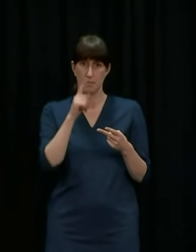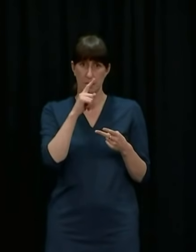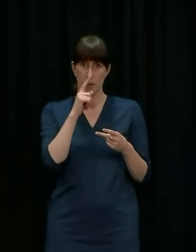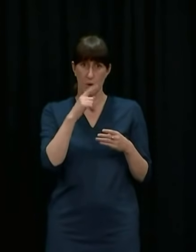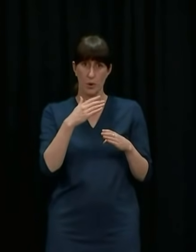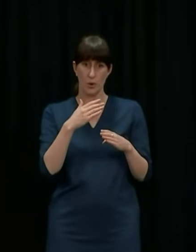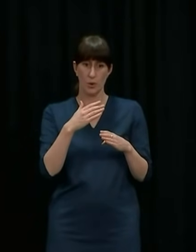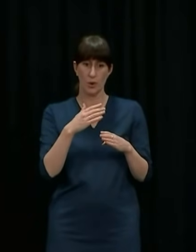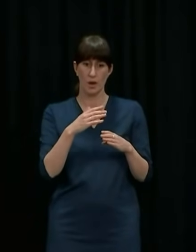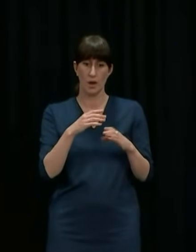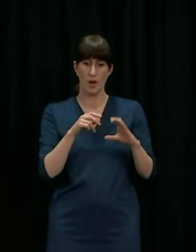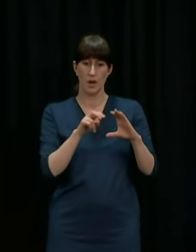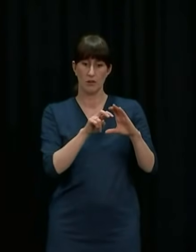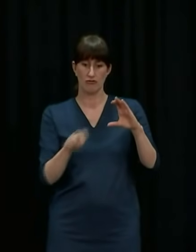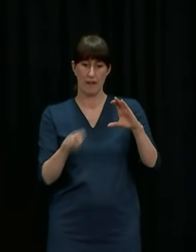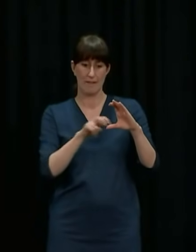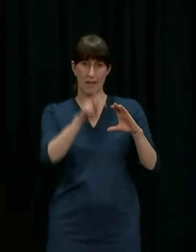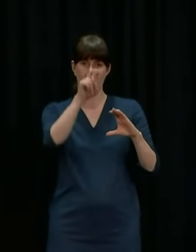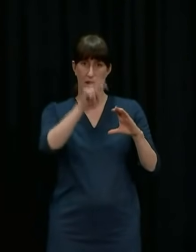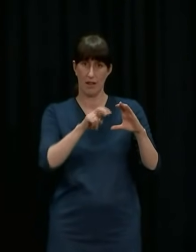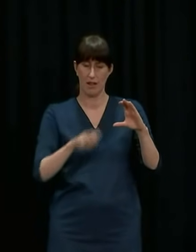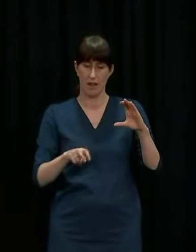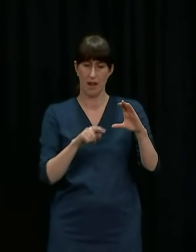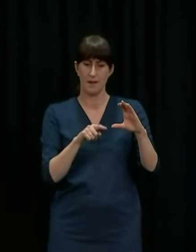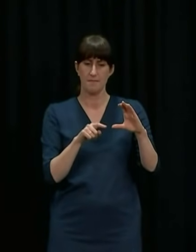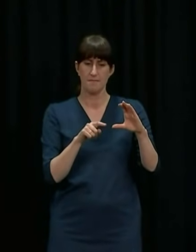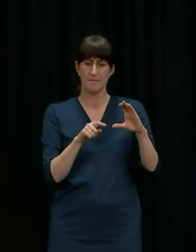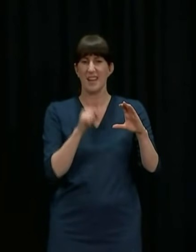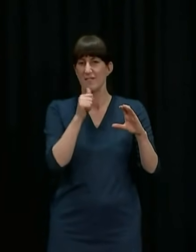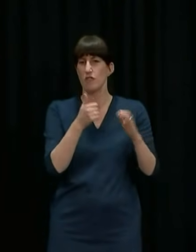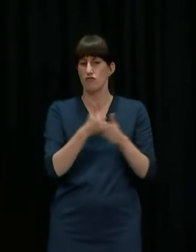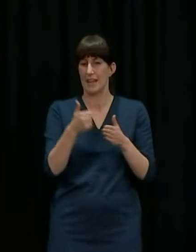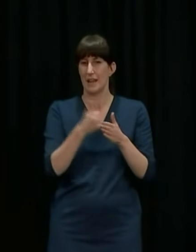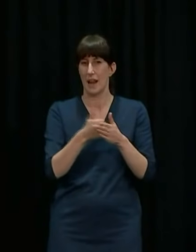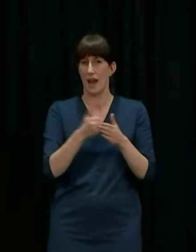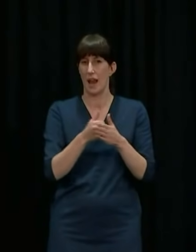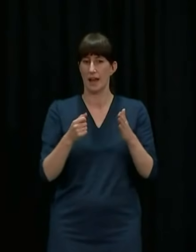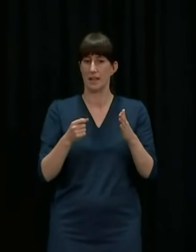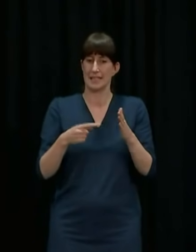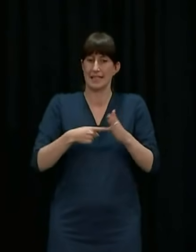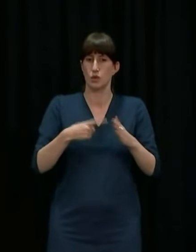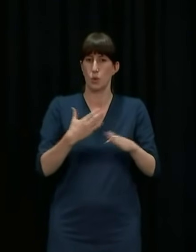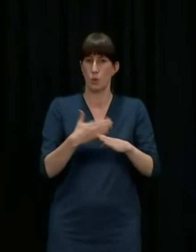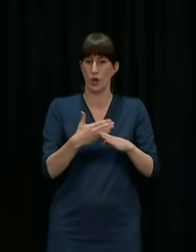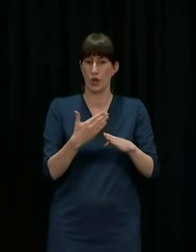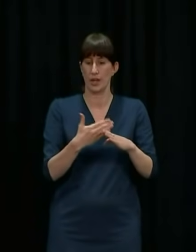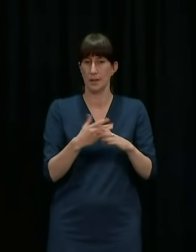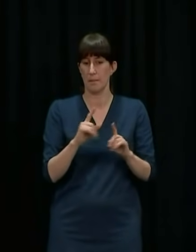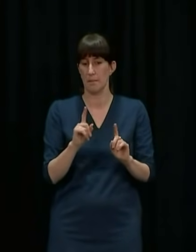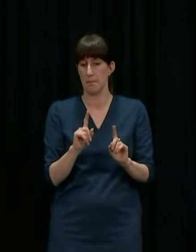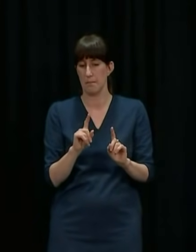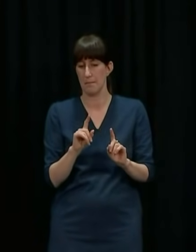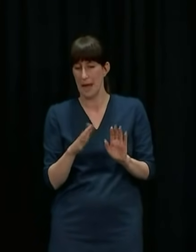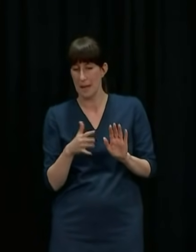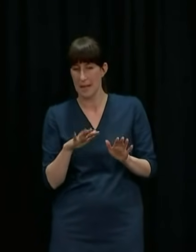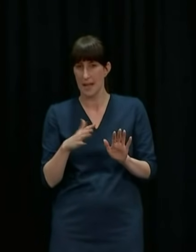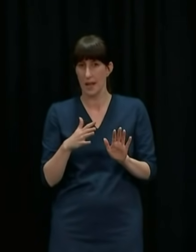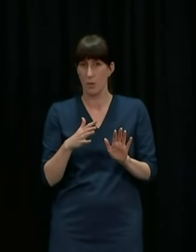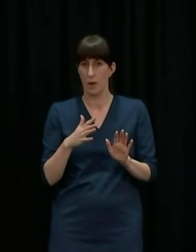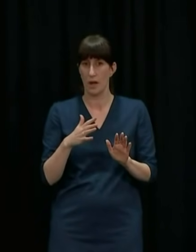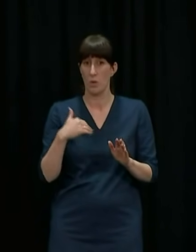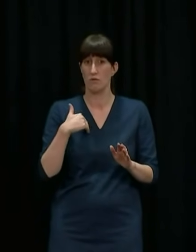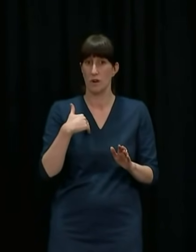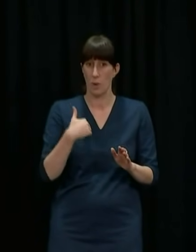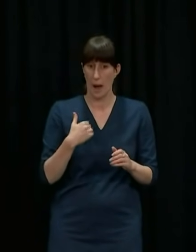border, the boundary, particularly those who are doing that regularly as essential workers, whether there might be a requirement for vaccination. But as has